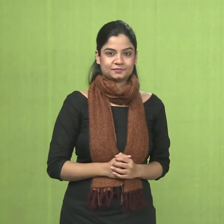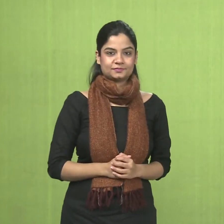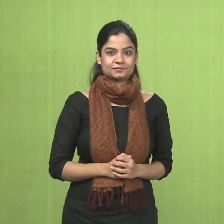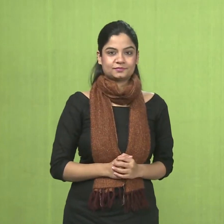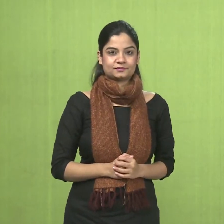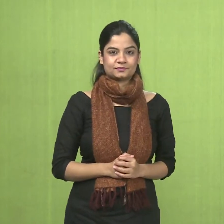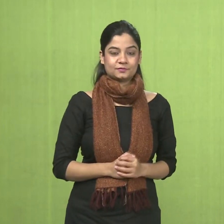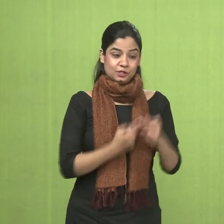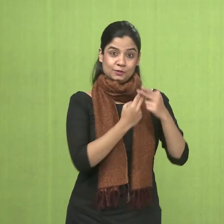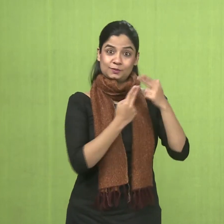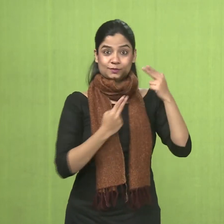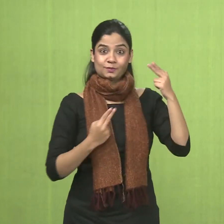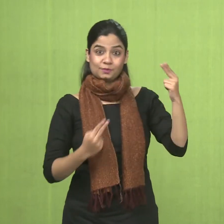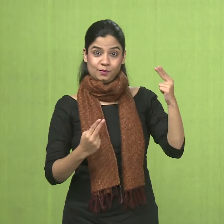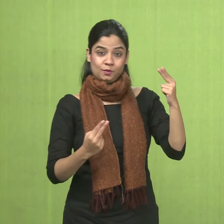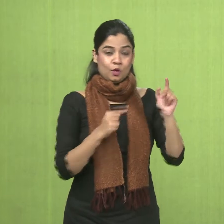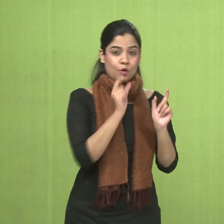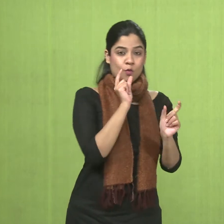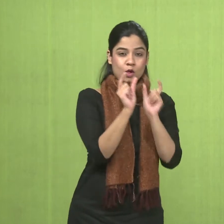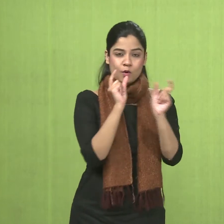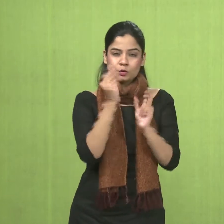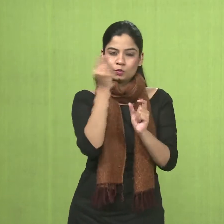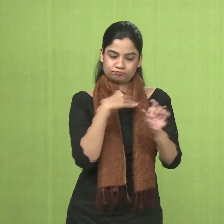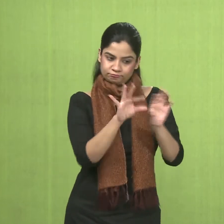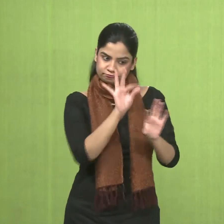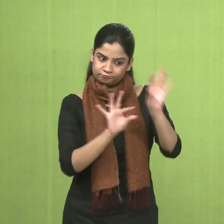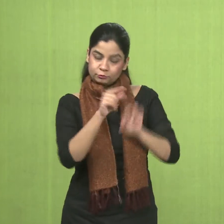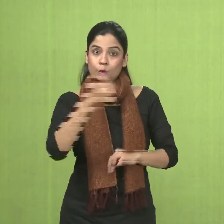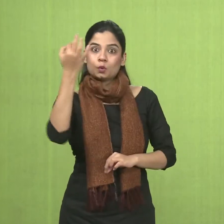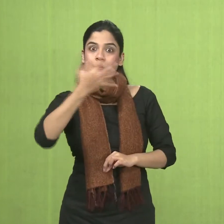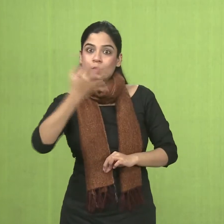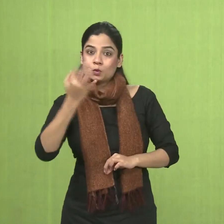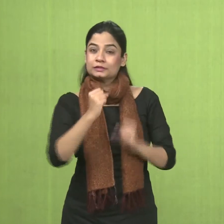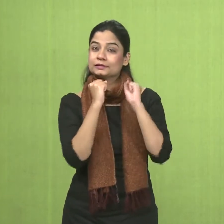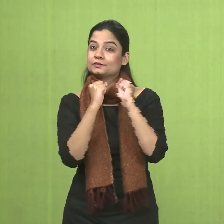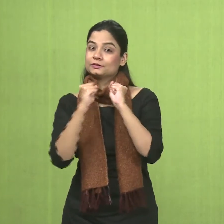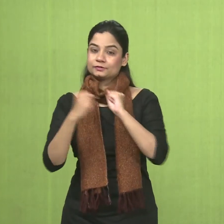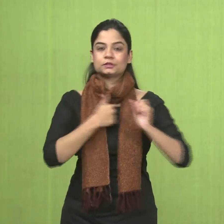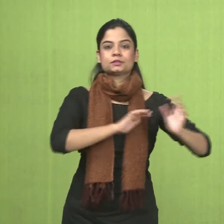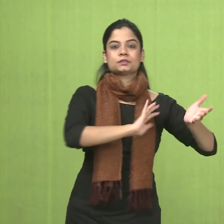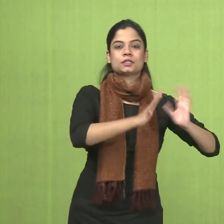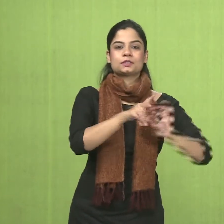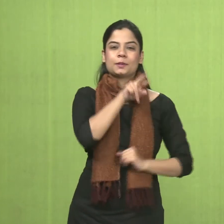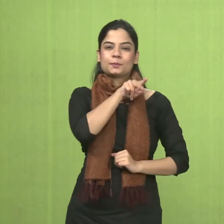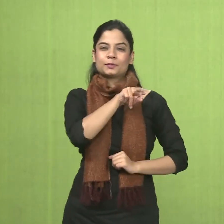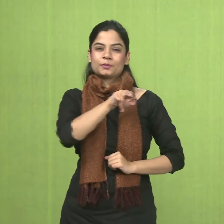that. Before beginning the chapter, let's discuss difficult words in Indian Sign Language.